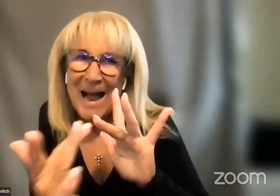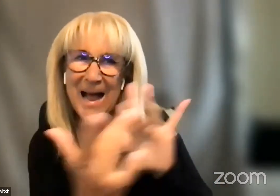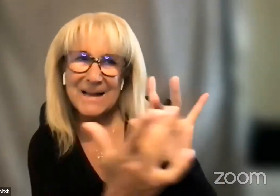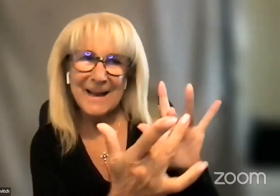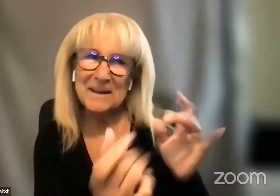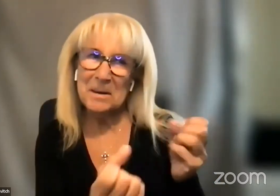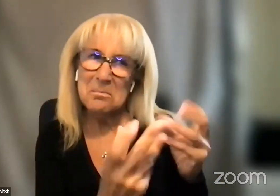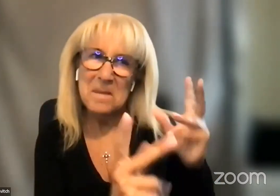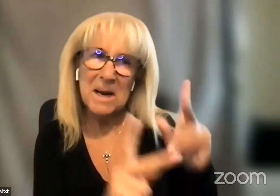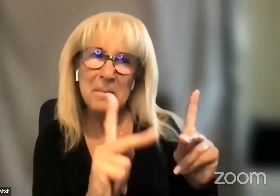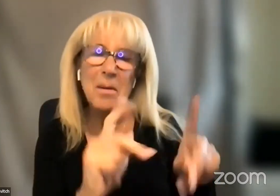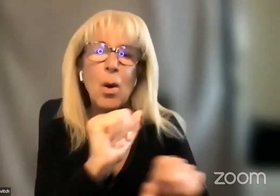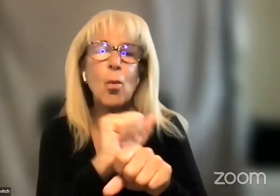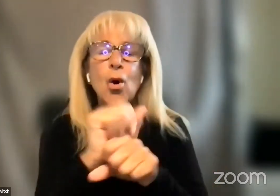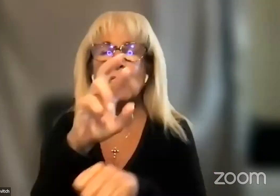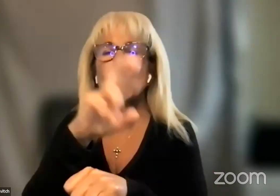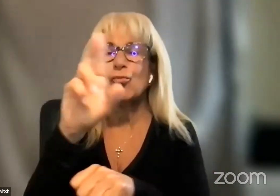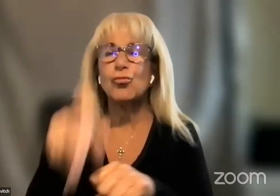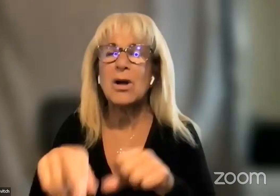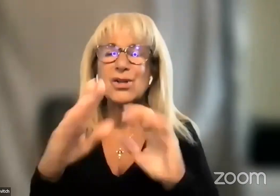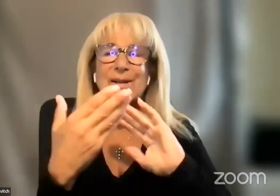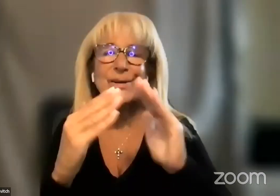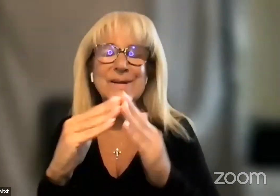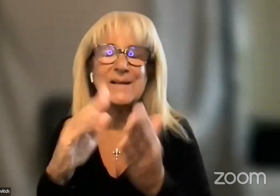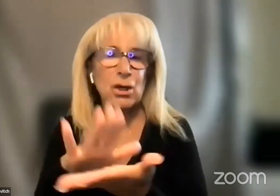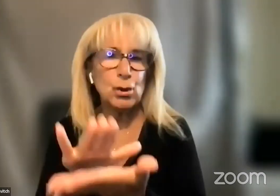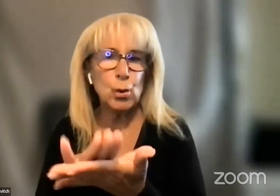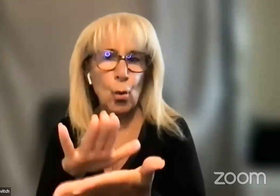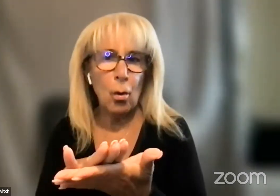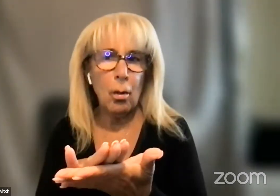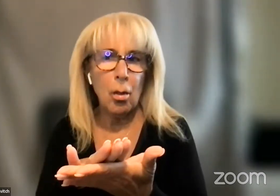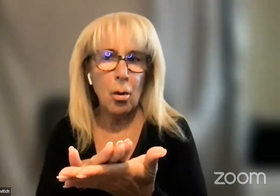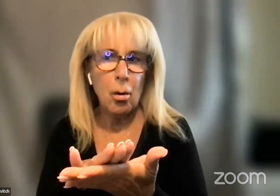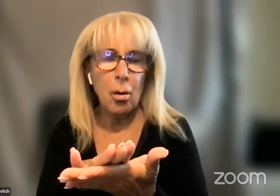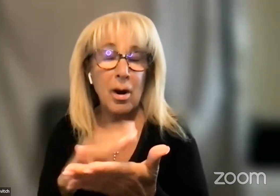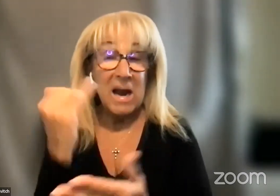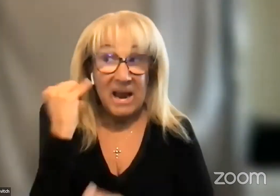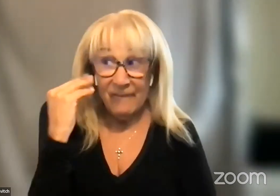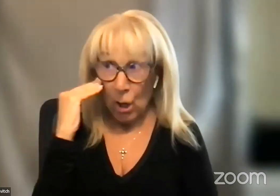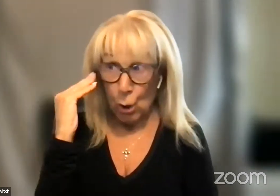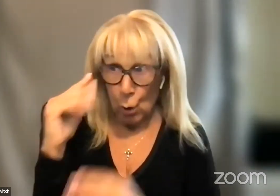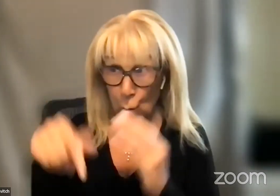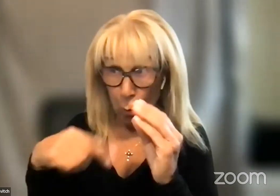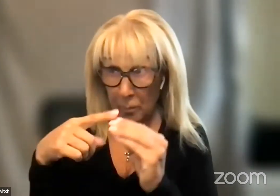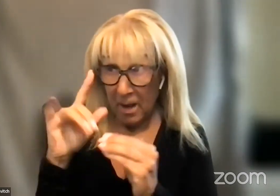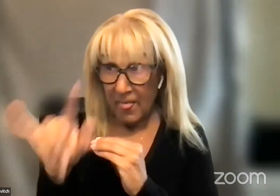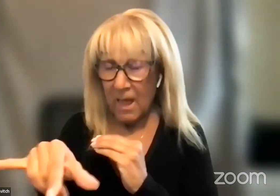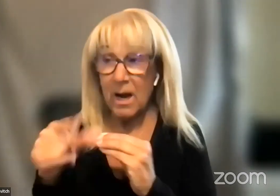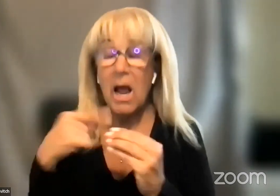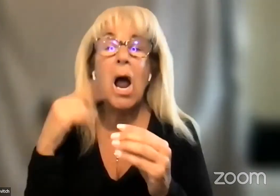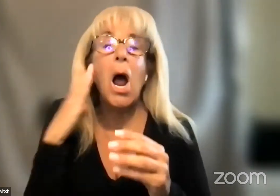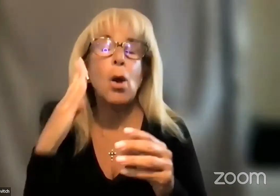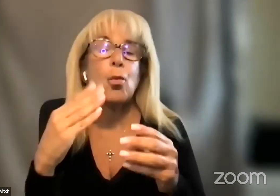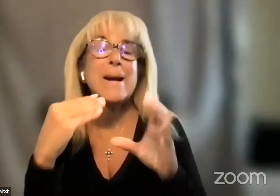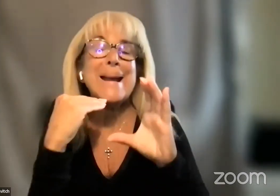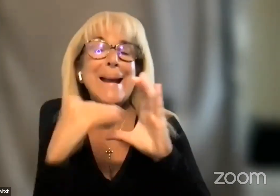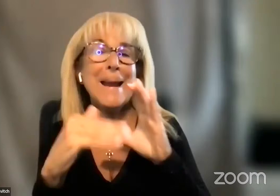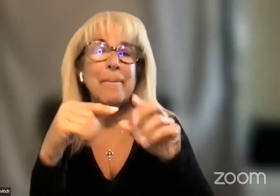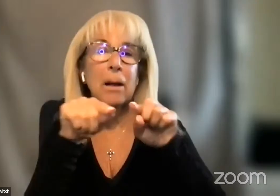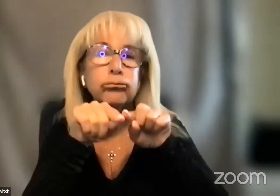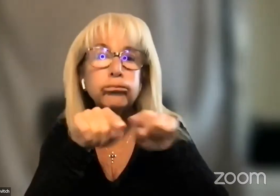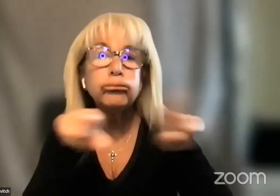School District currently. And if I would have known about it, it would have been an email blast that I could have sent